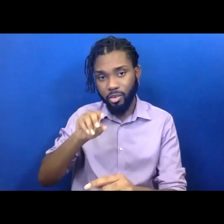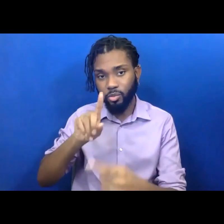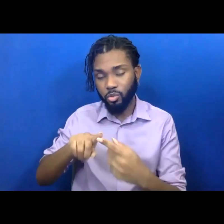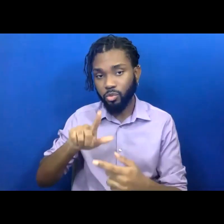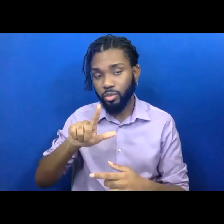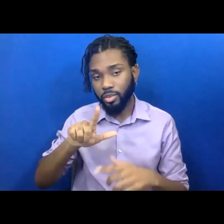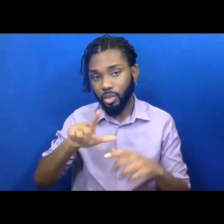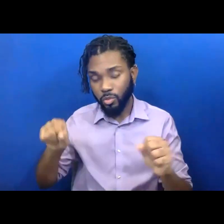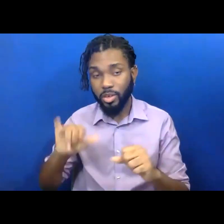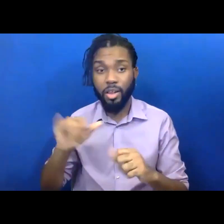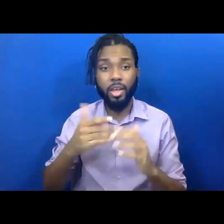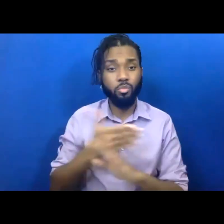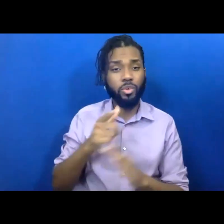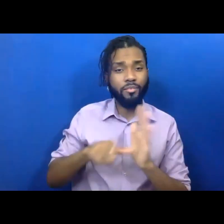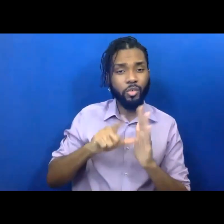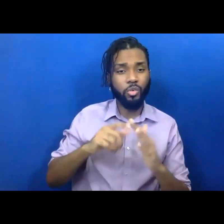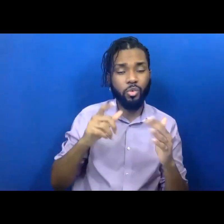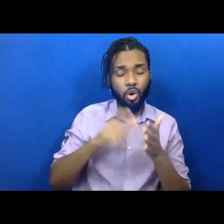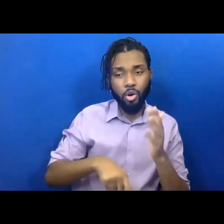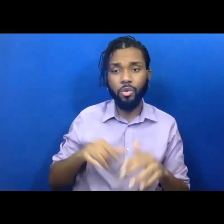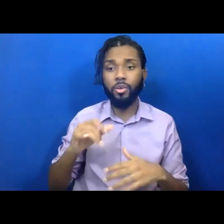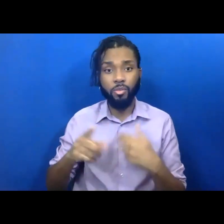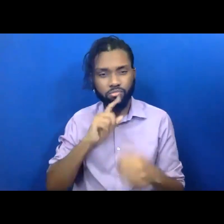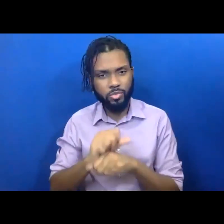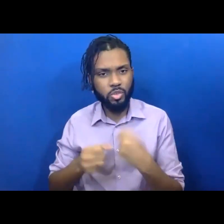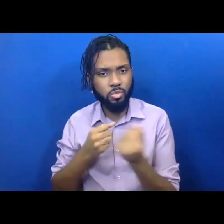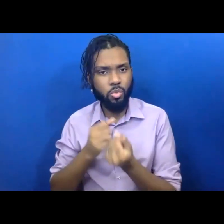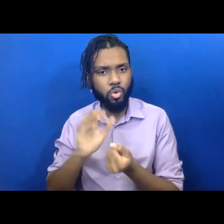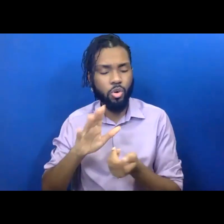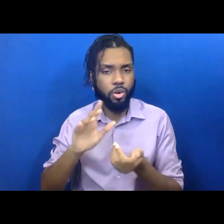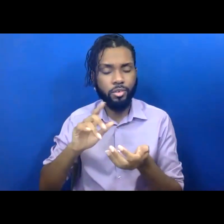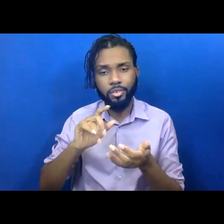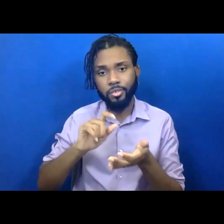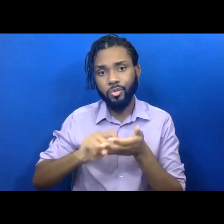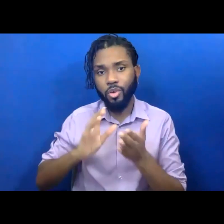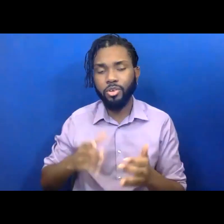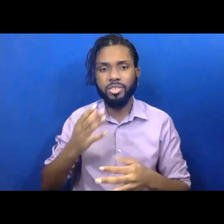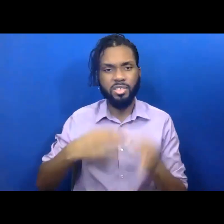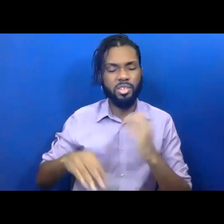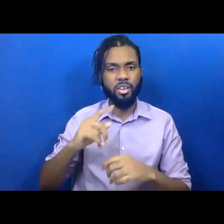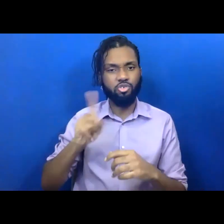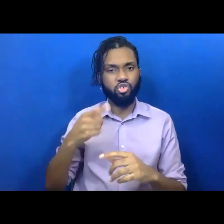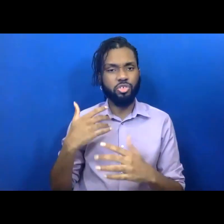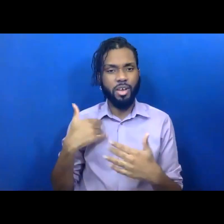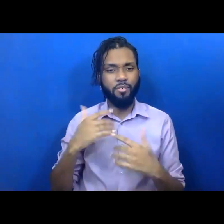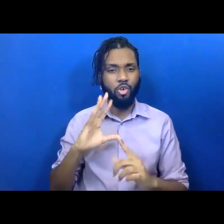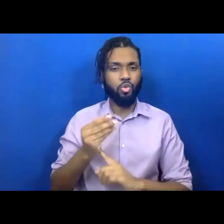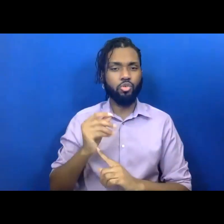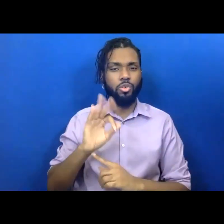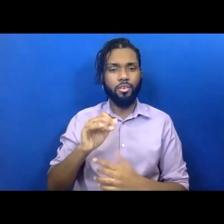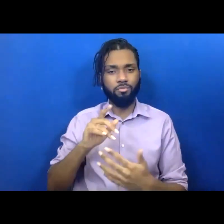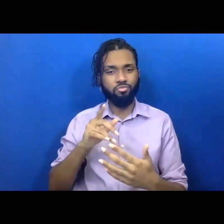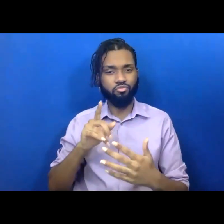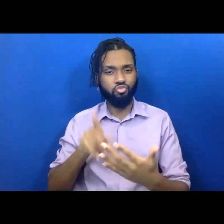articles, really supporting junior scholars rather than just having a culture of rejection driving our discipline, and